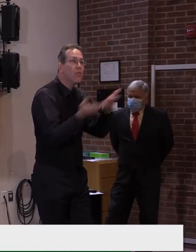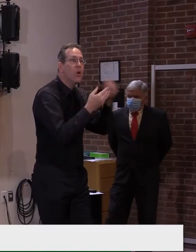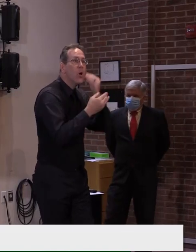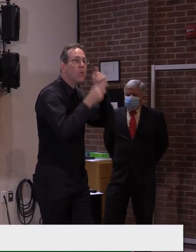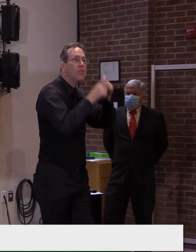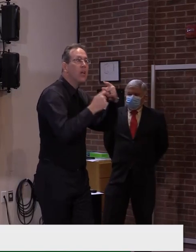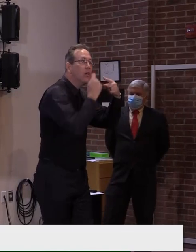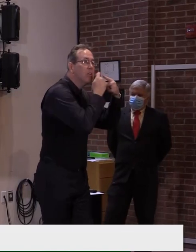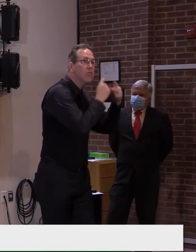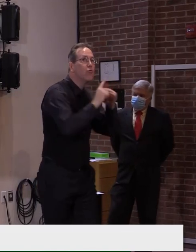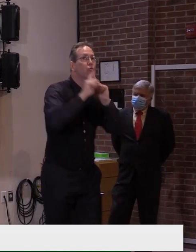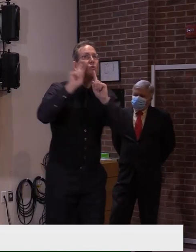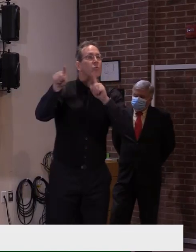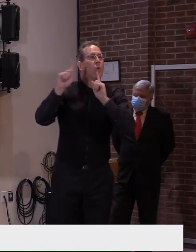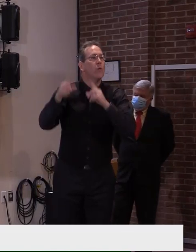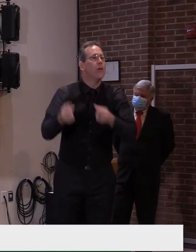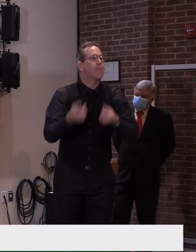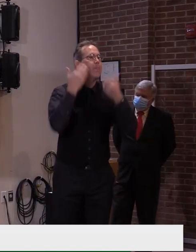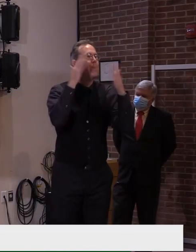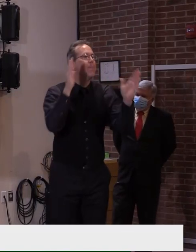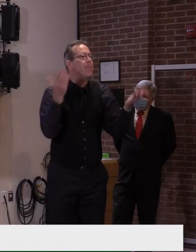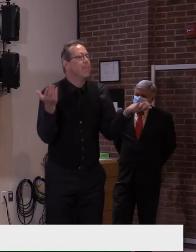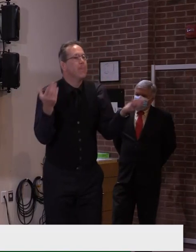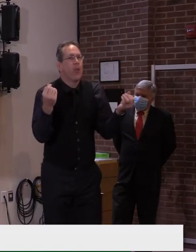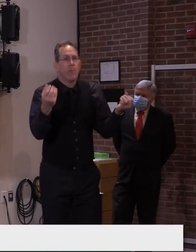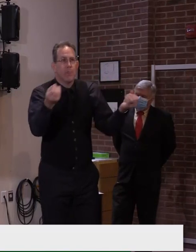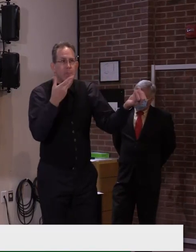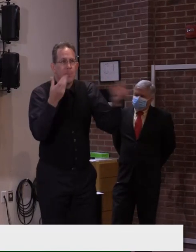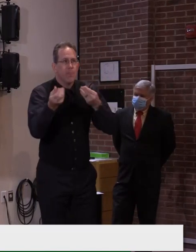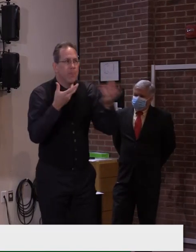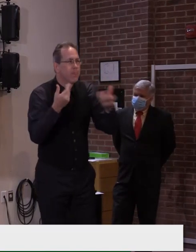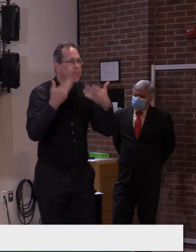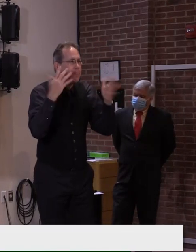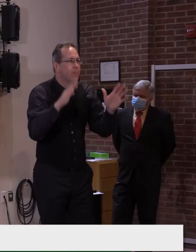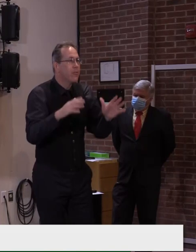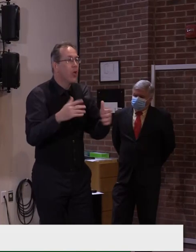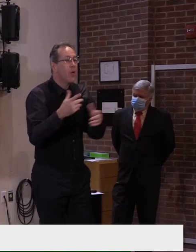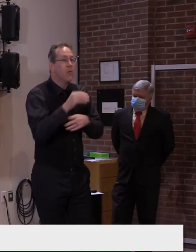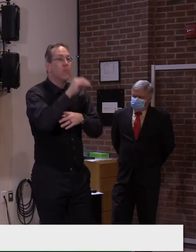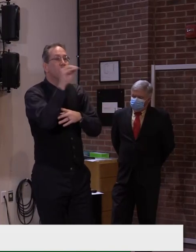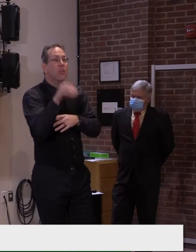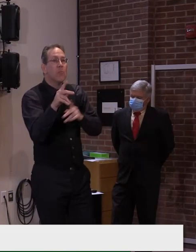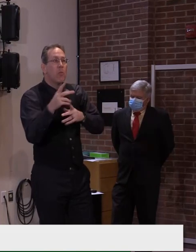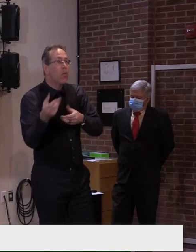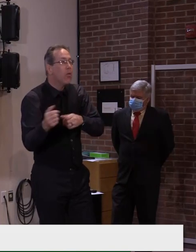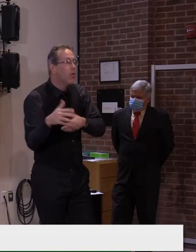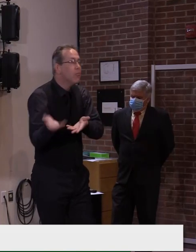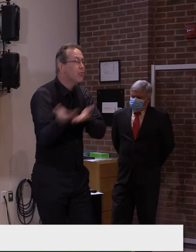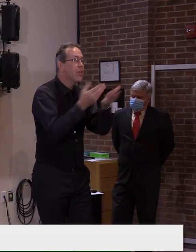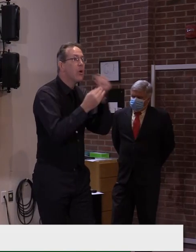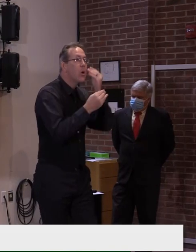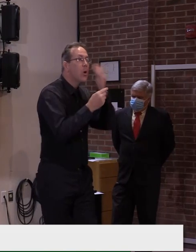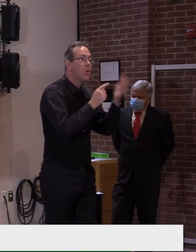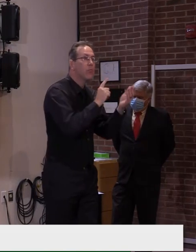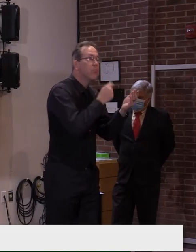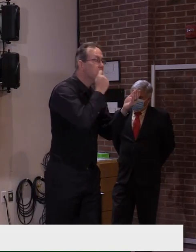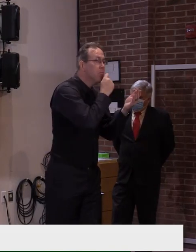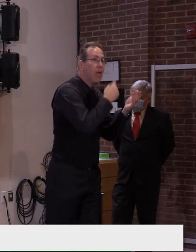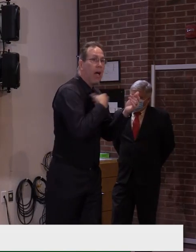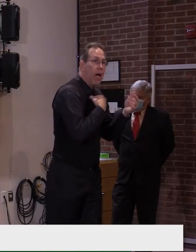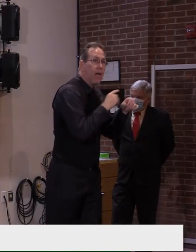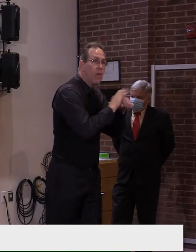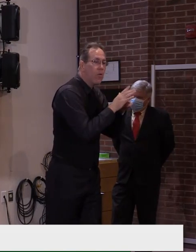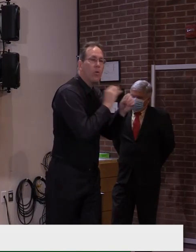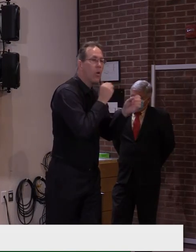no insight into that part. But we have the absolute number, which is what I've given you. Great, thank you. And I'm not sure if